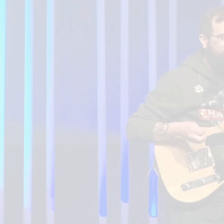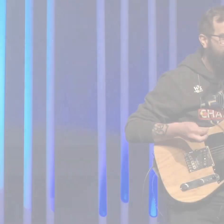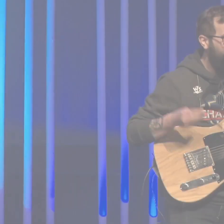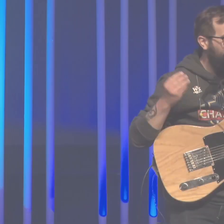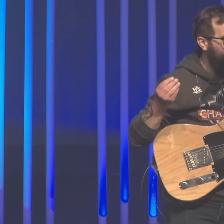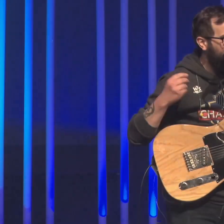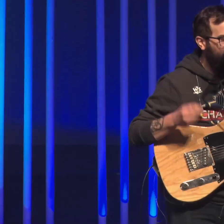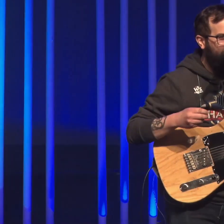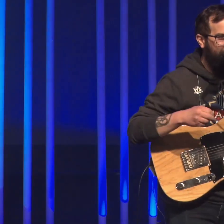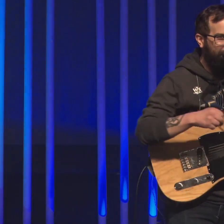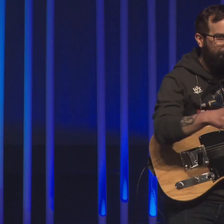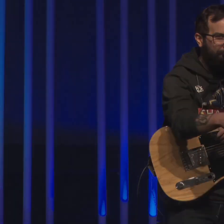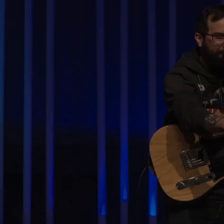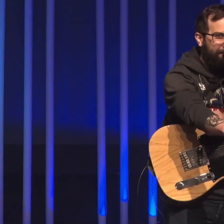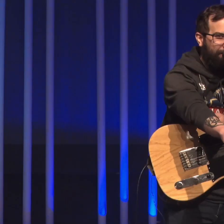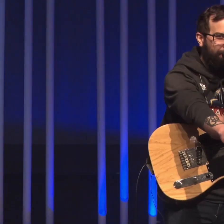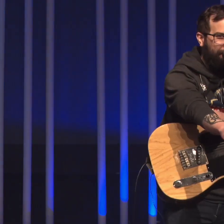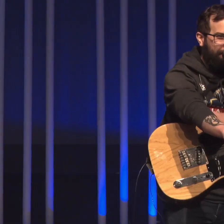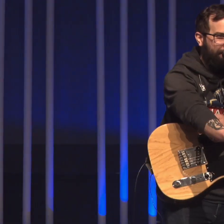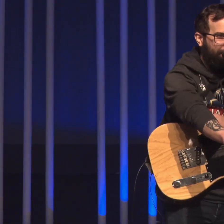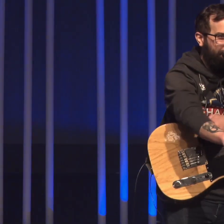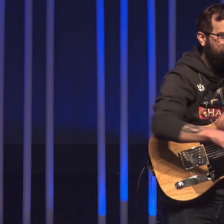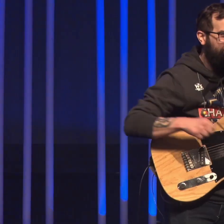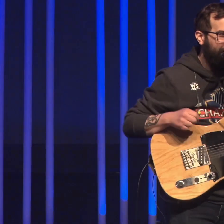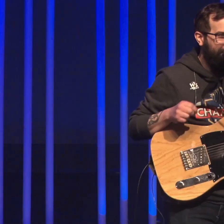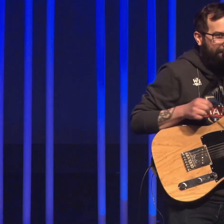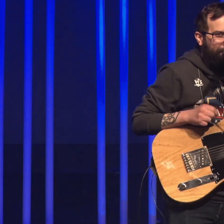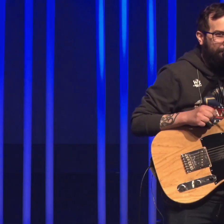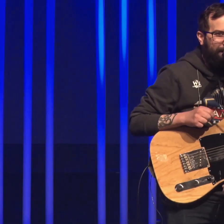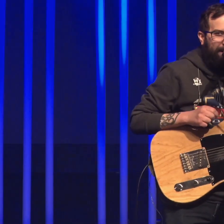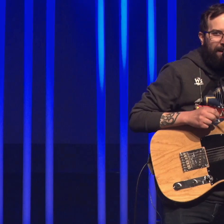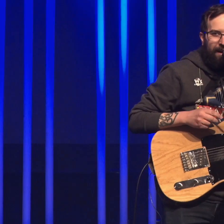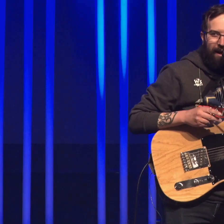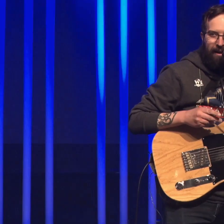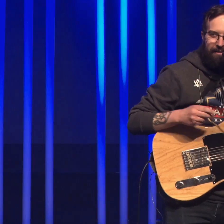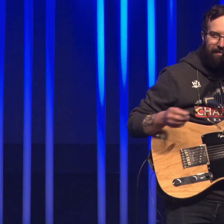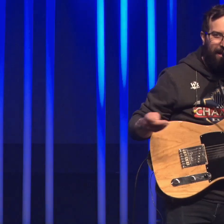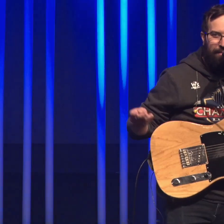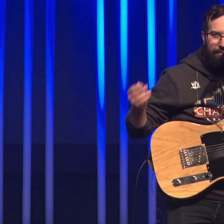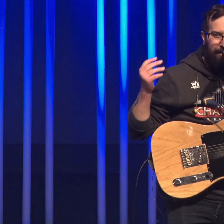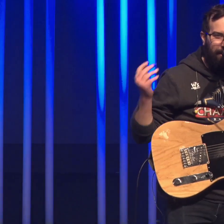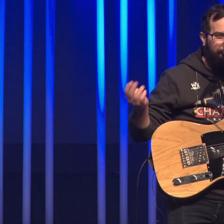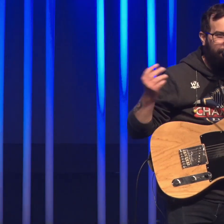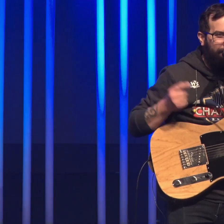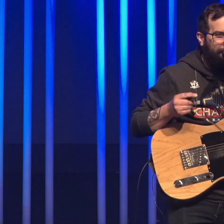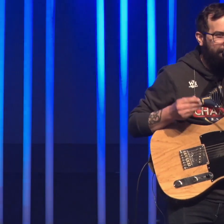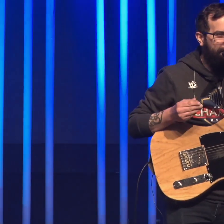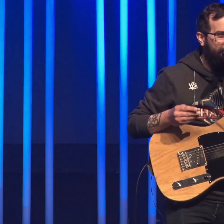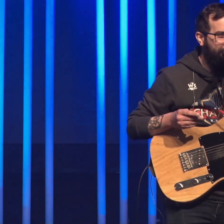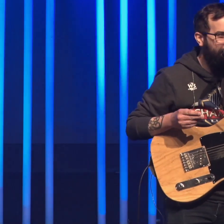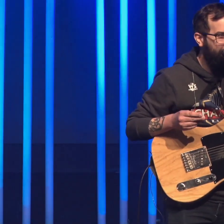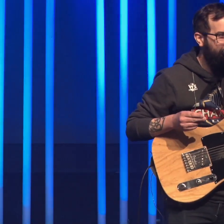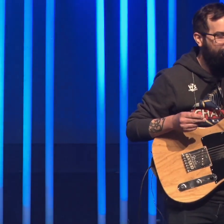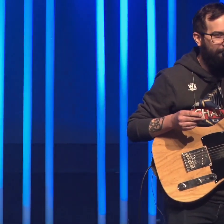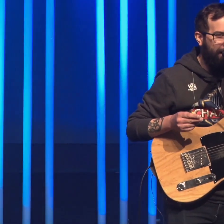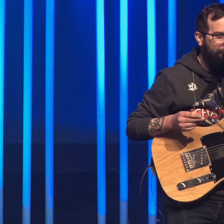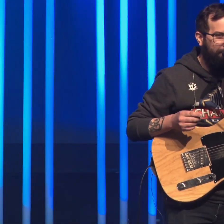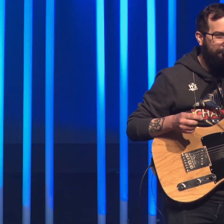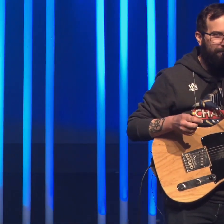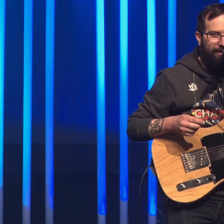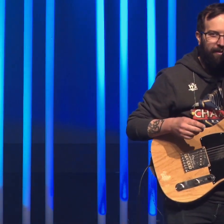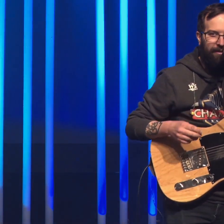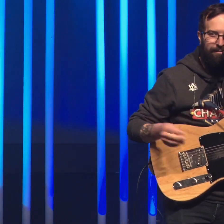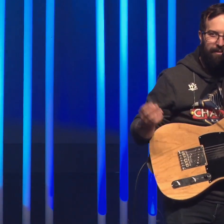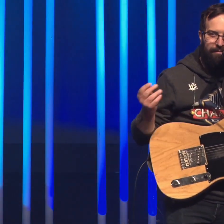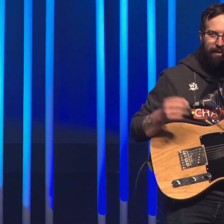Good morning and welcome to Crossroads. We are so glad that you are joining us this morning. At this time, I would love to invite you to stand up if you are able